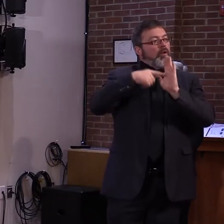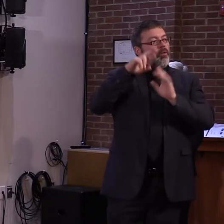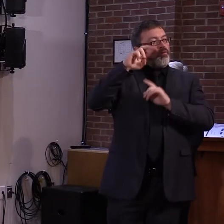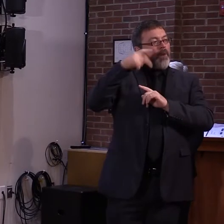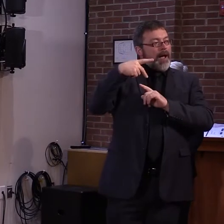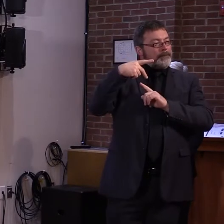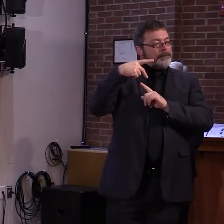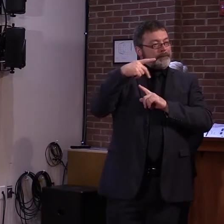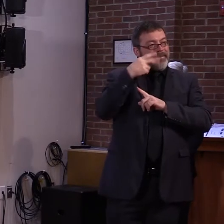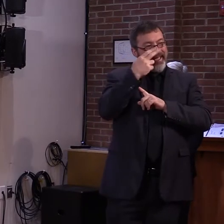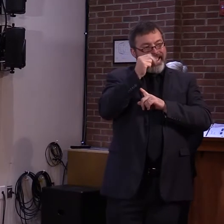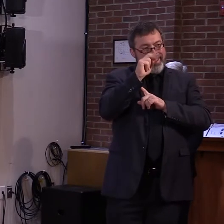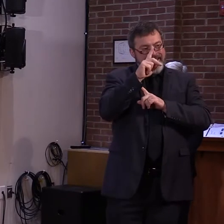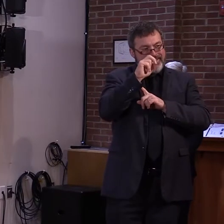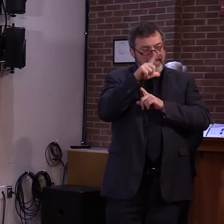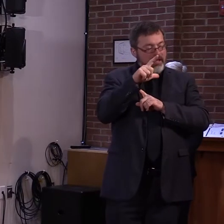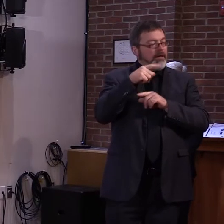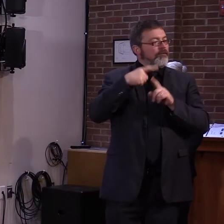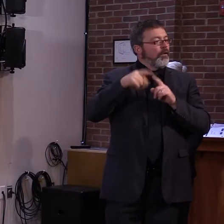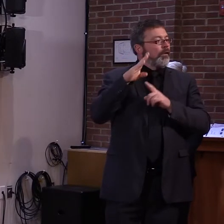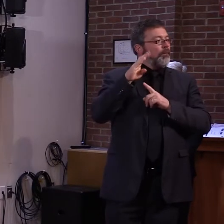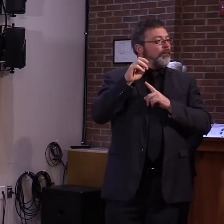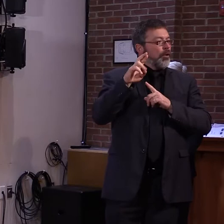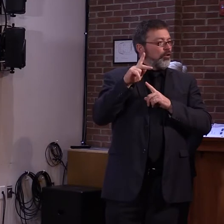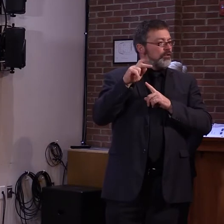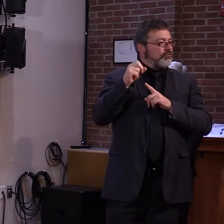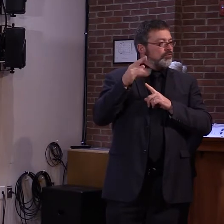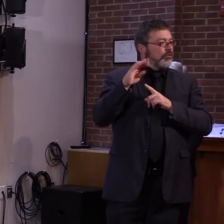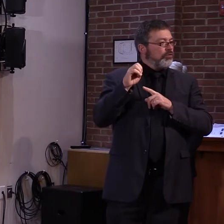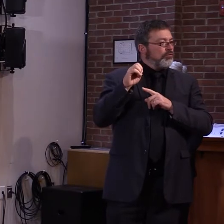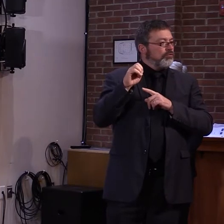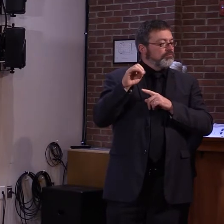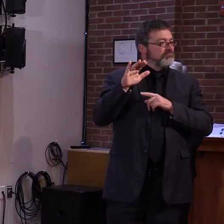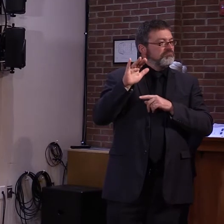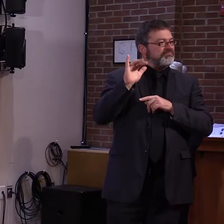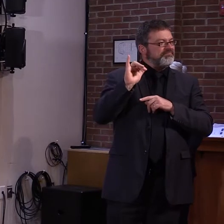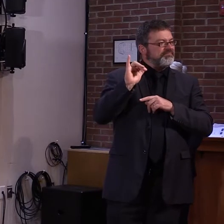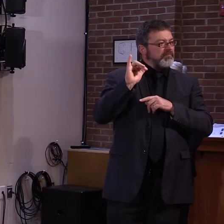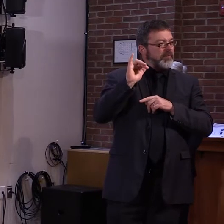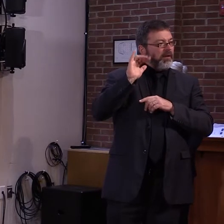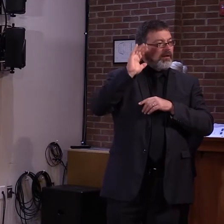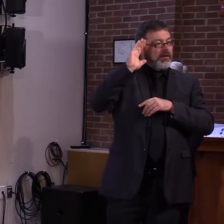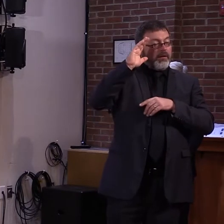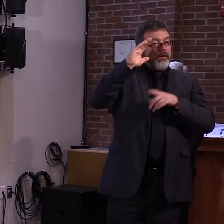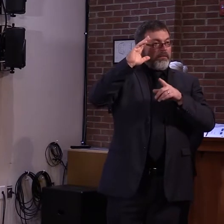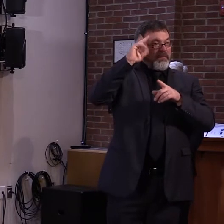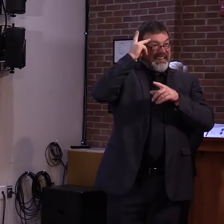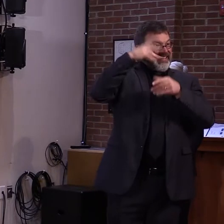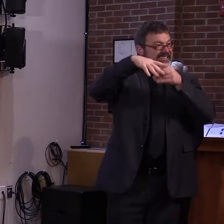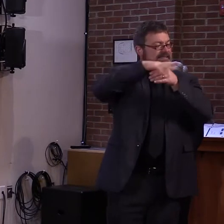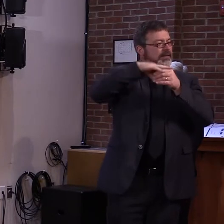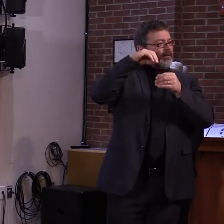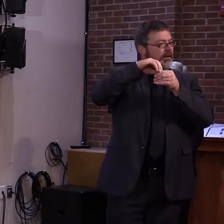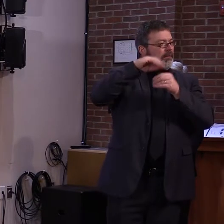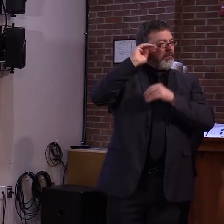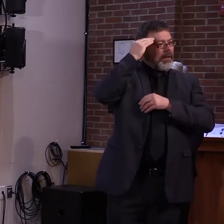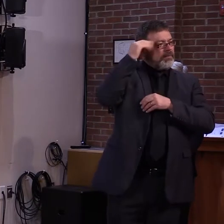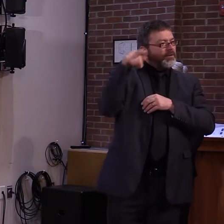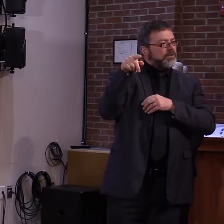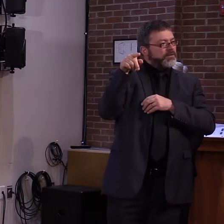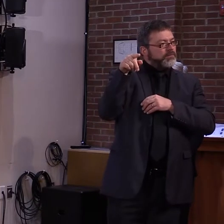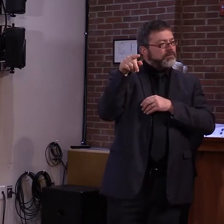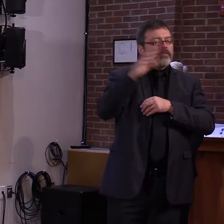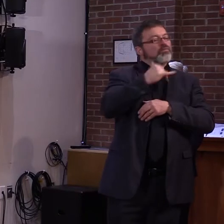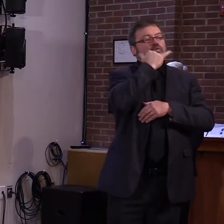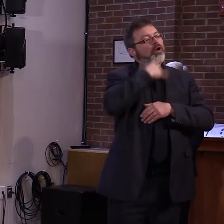in her district, said that the political climate right now in Montpelier, and more specifically in the state, and I'm paraphrasing